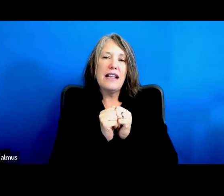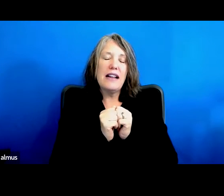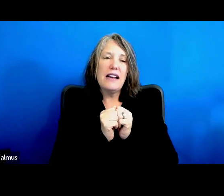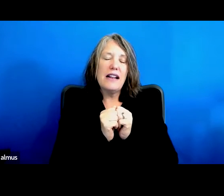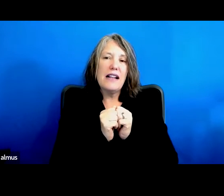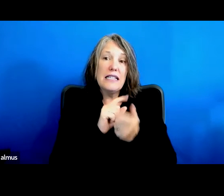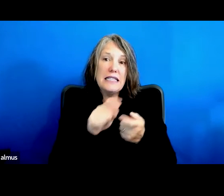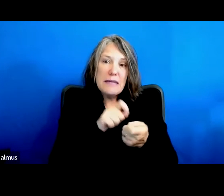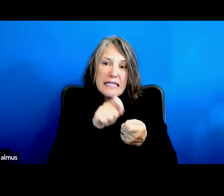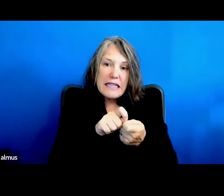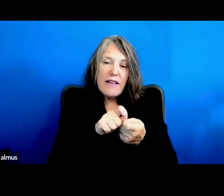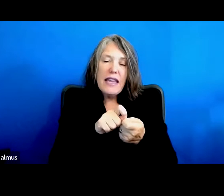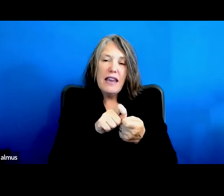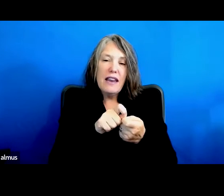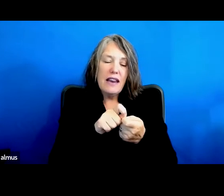specific